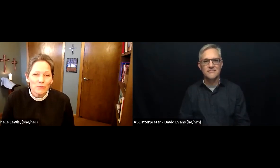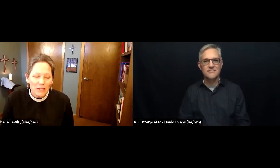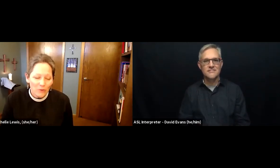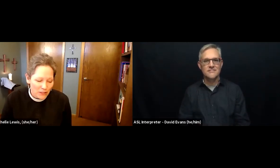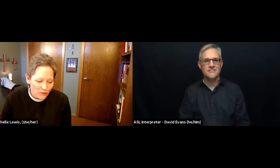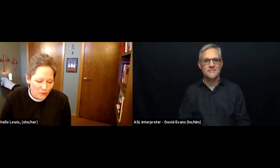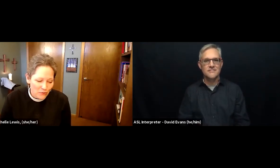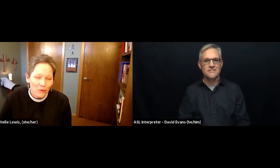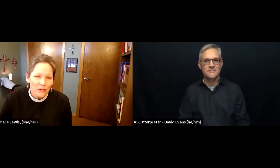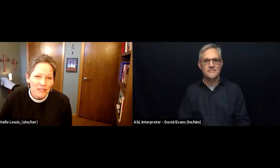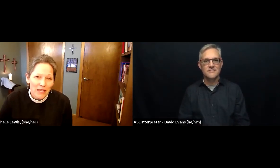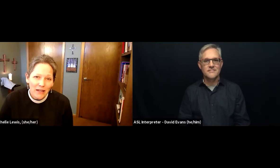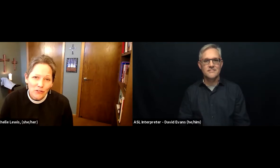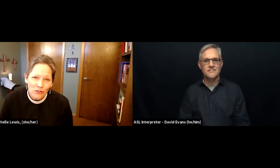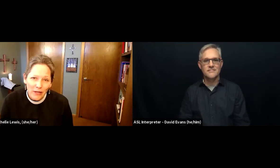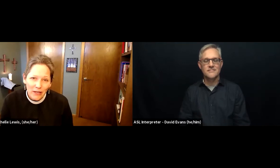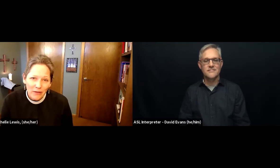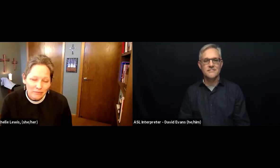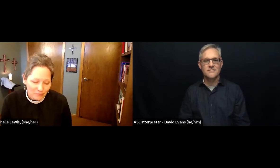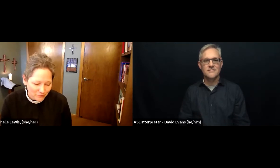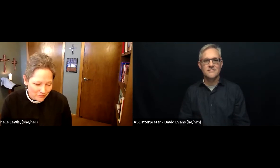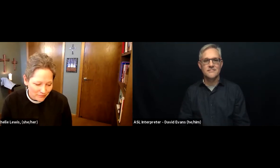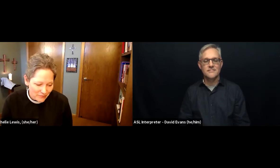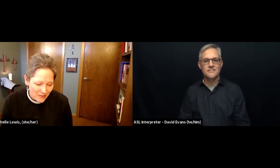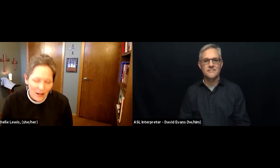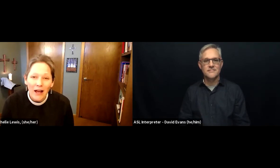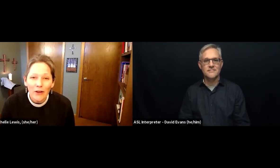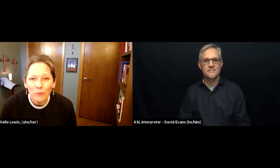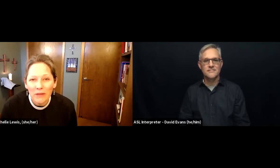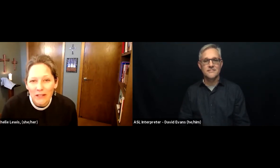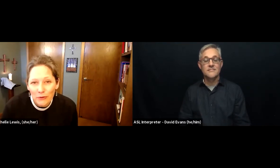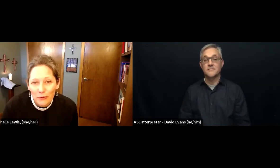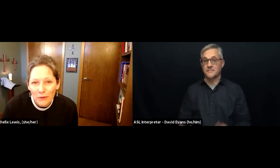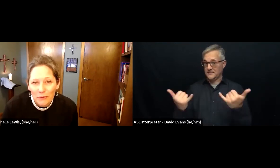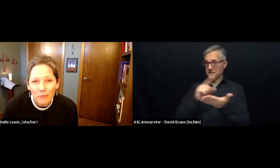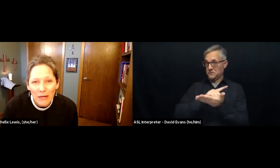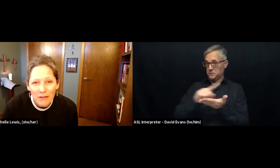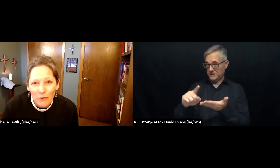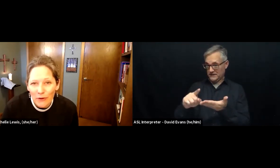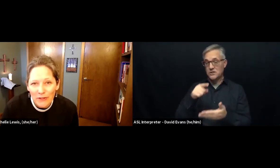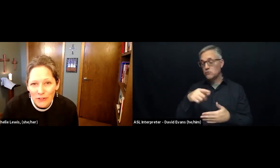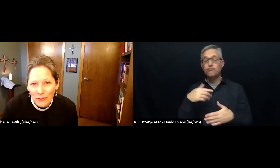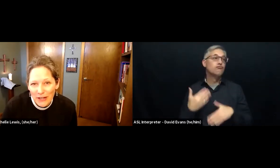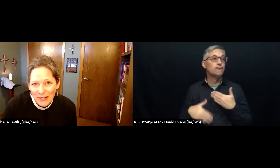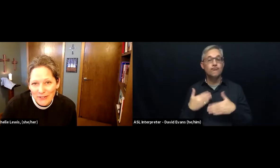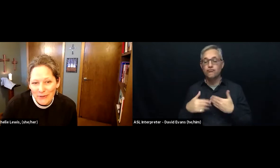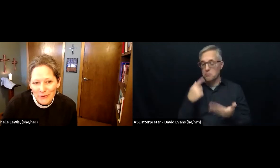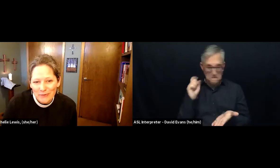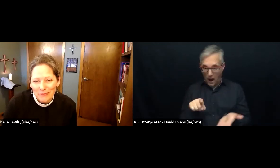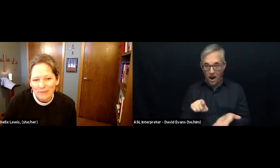This week, when you notice that joy, I hope that you break forth in joy.